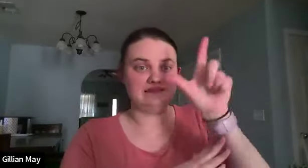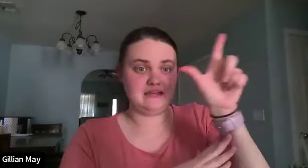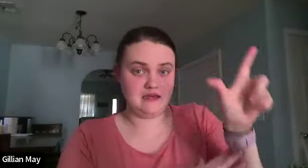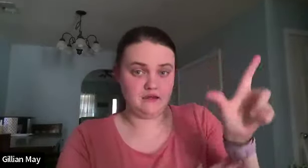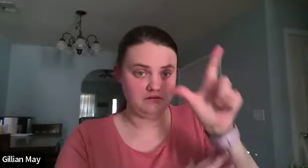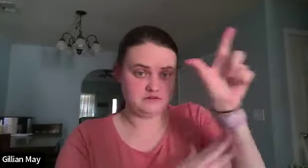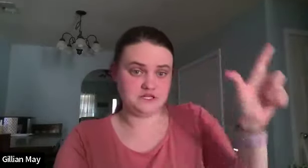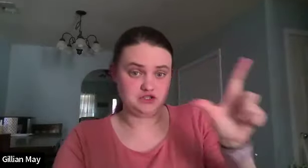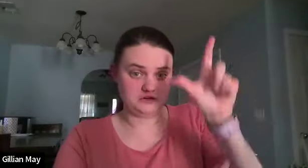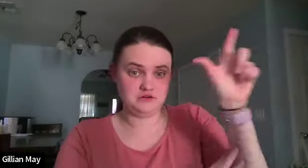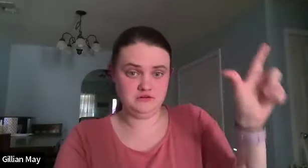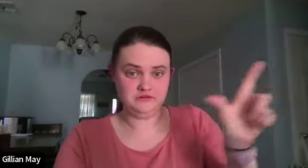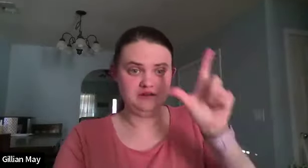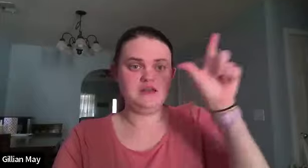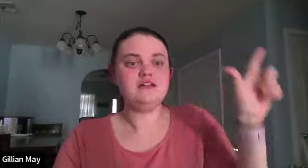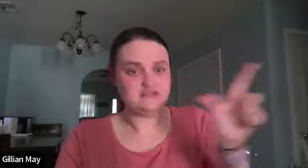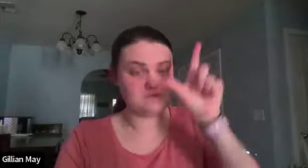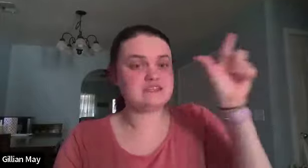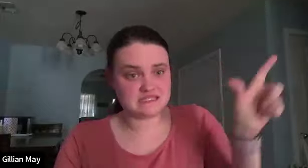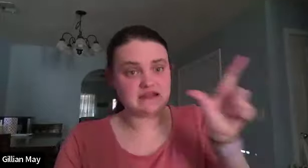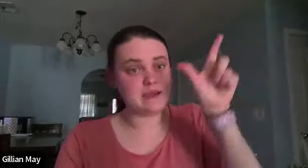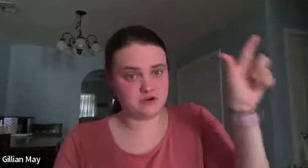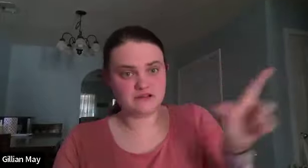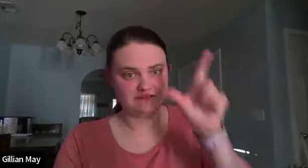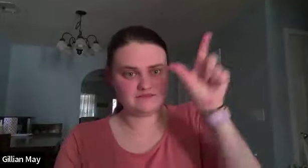the L in a circle. So this is library.